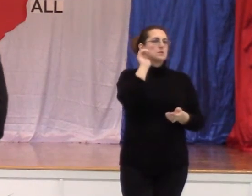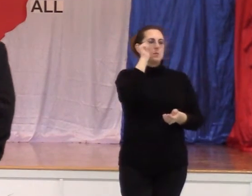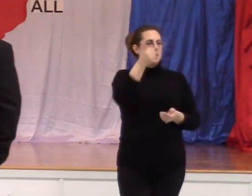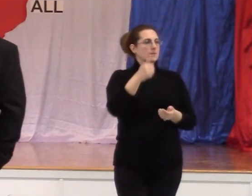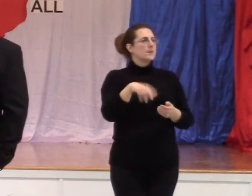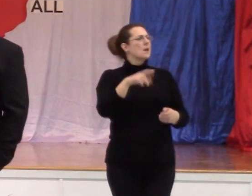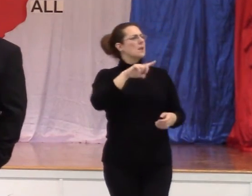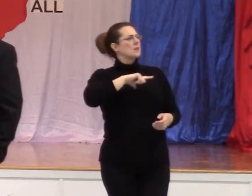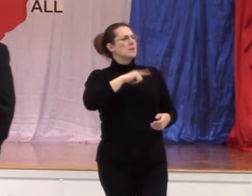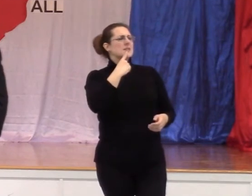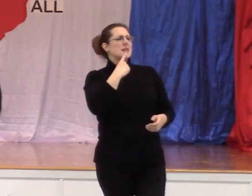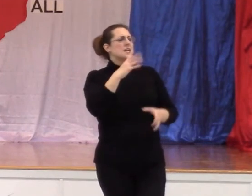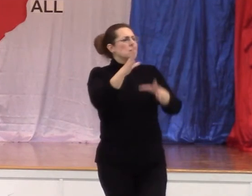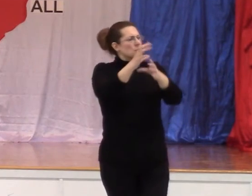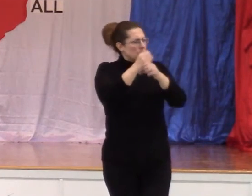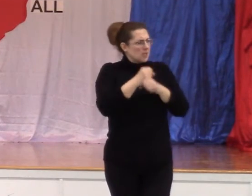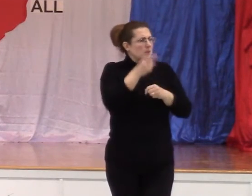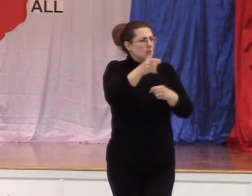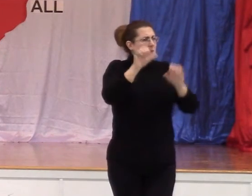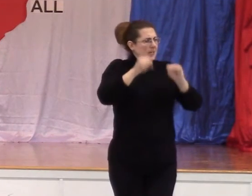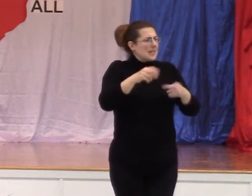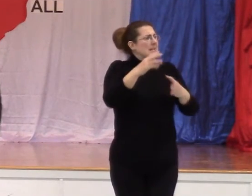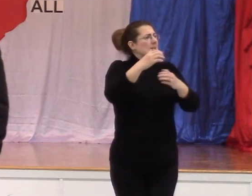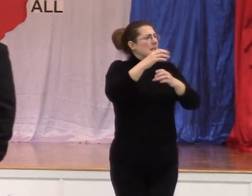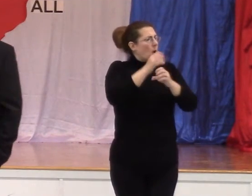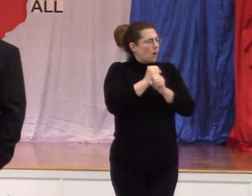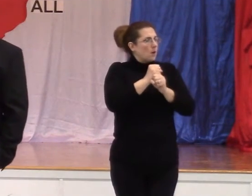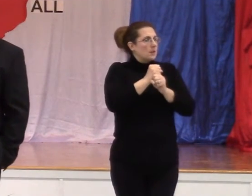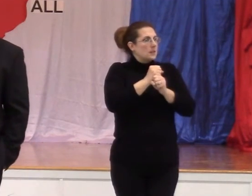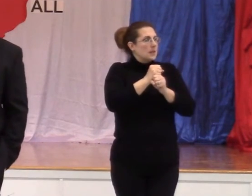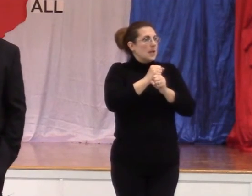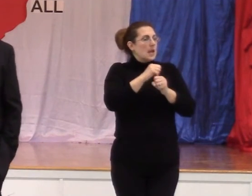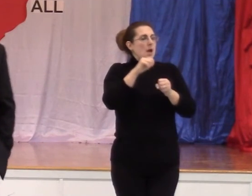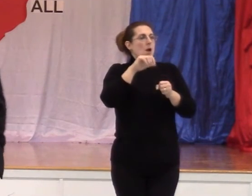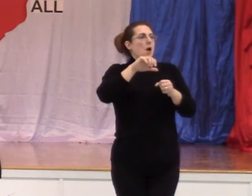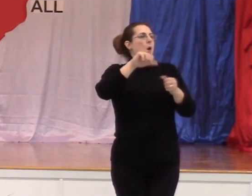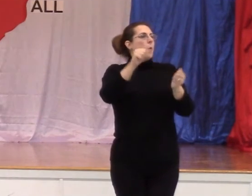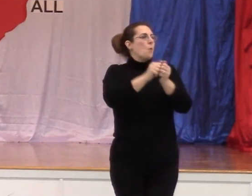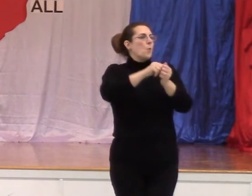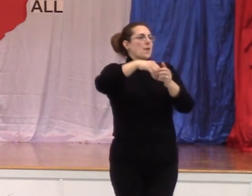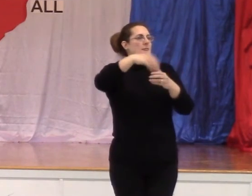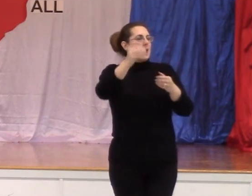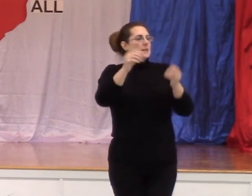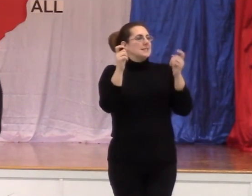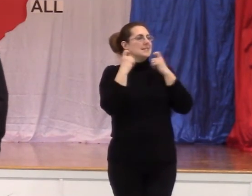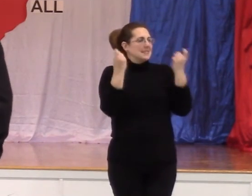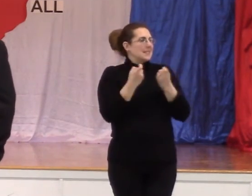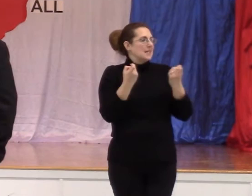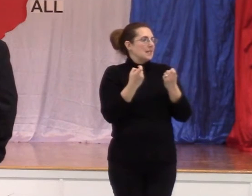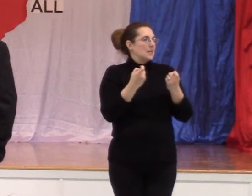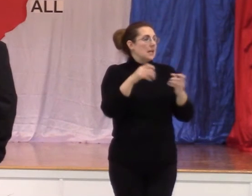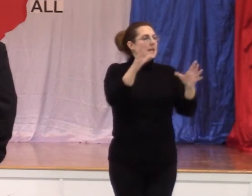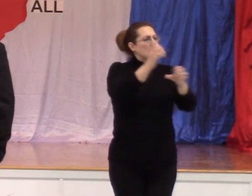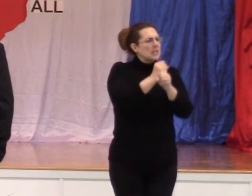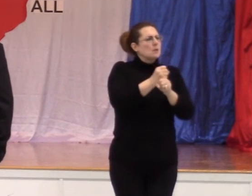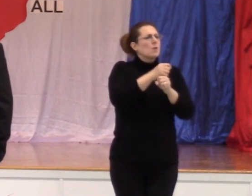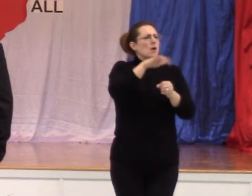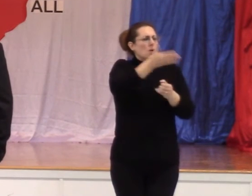Luther says, you keep what you can keep without sin. You can keep what you keep that serves the